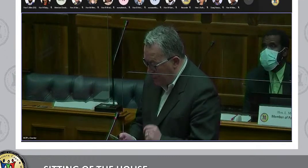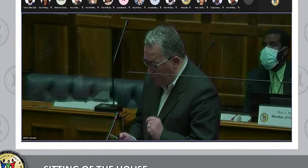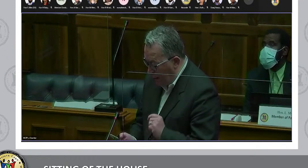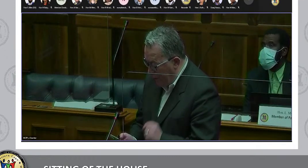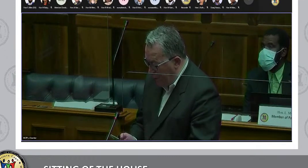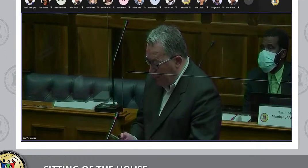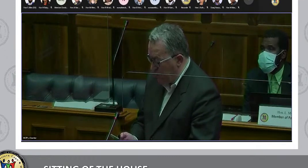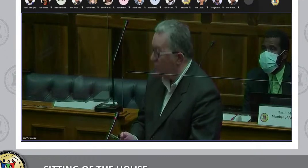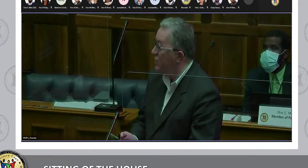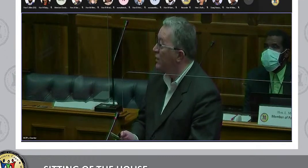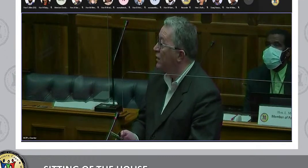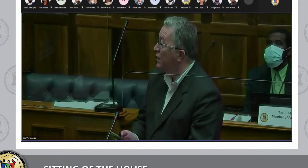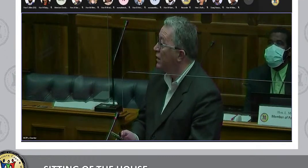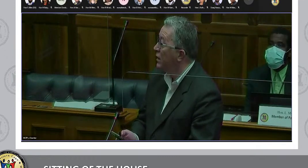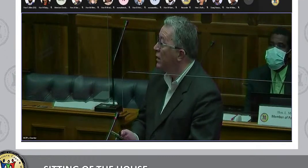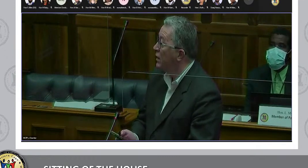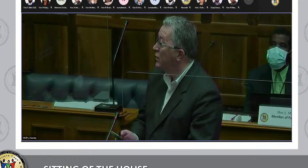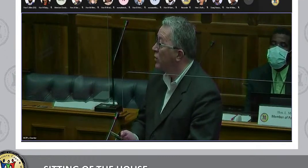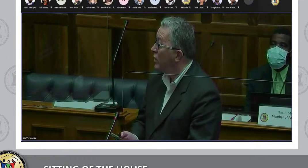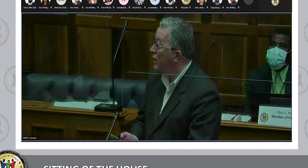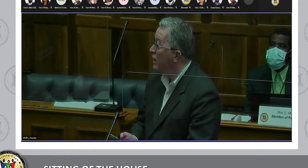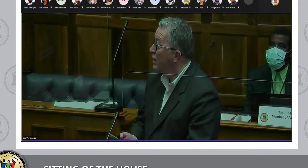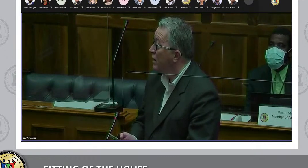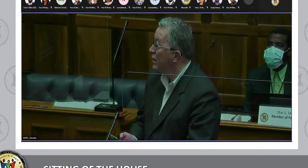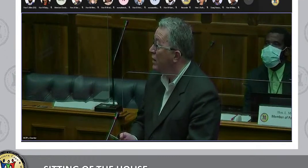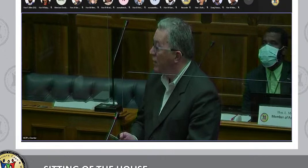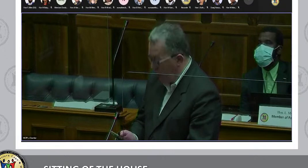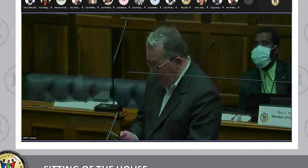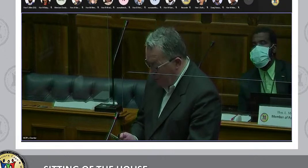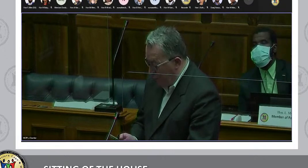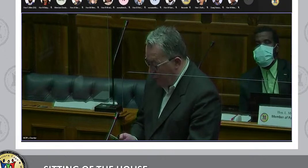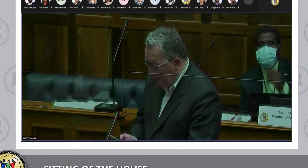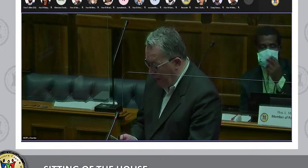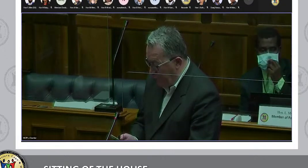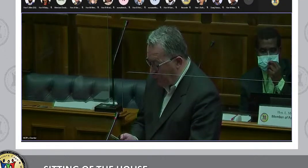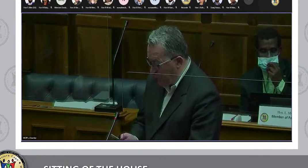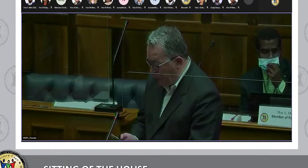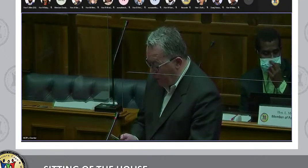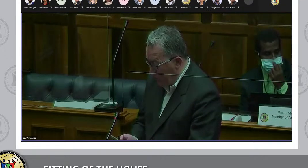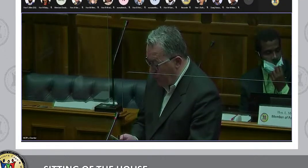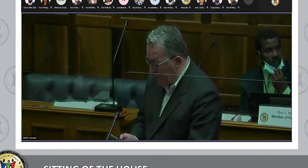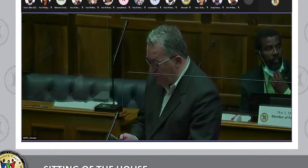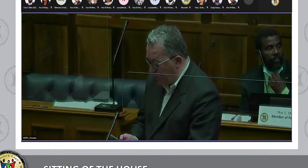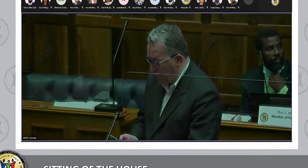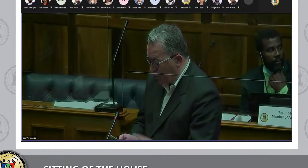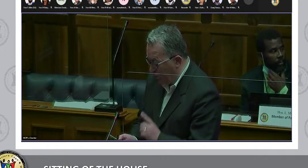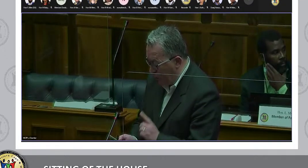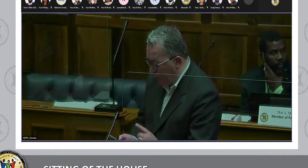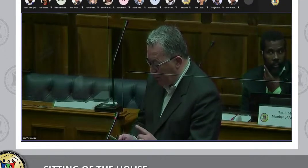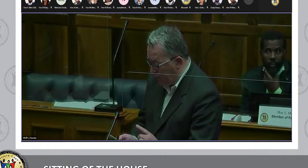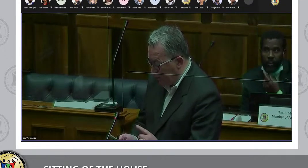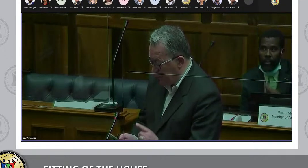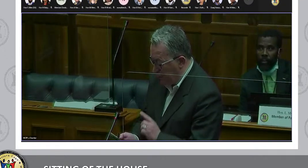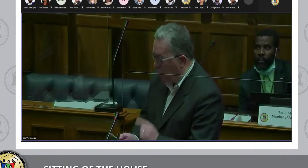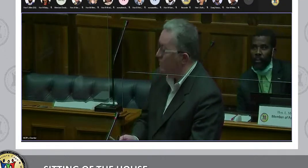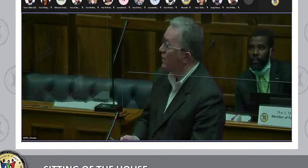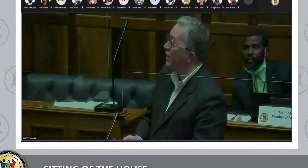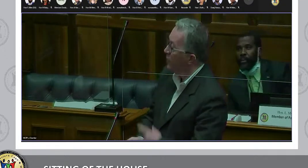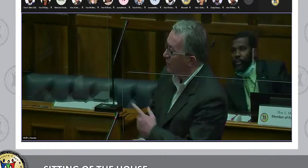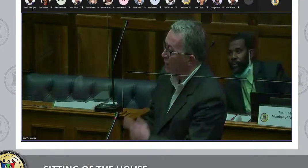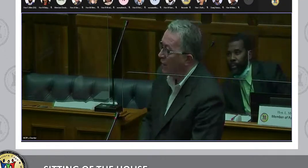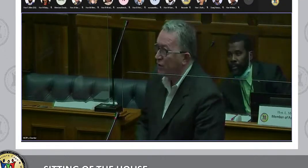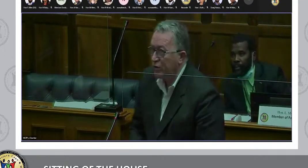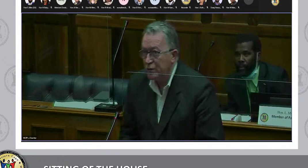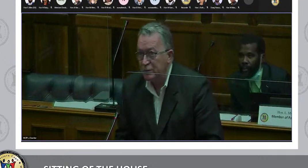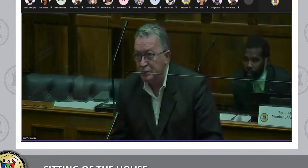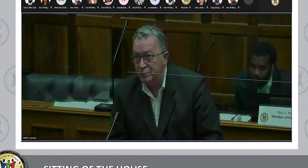Your time is legislative up. or other measures, sorry, Your time is up. provide for the monitoring and support of local government in the Western